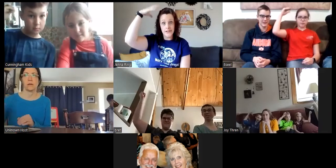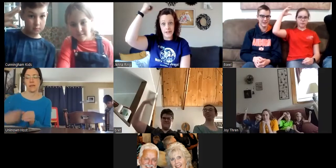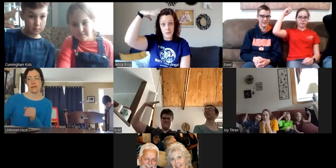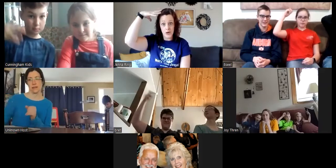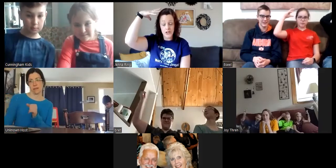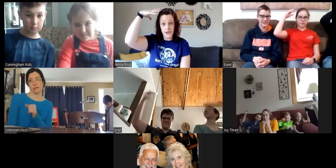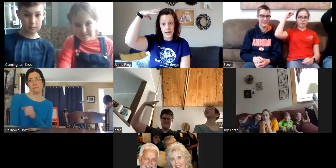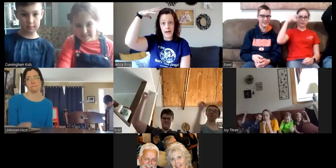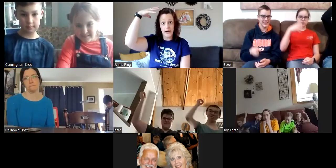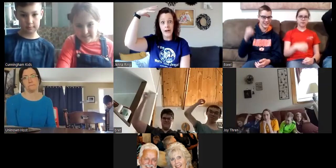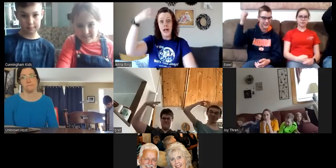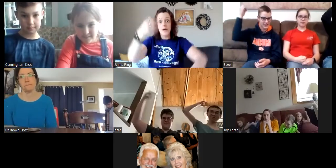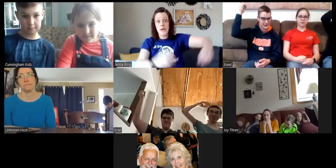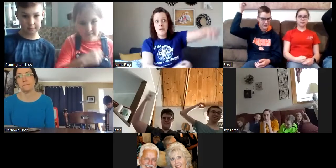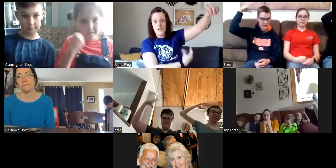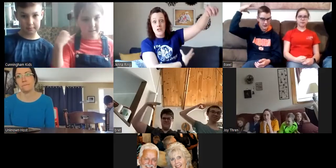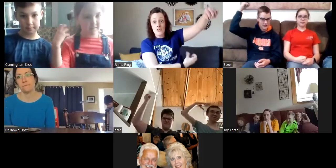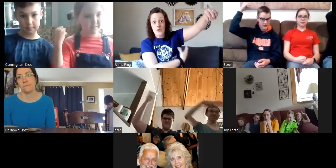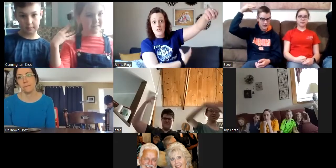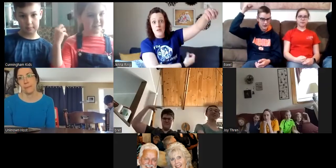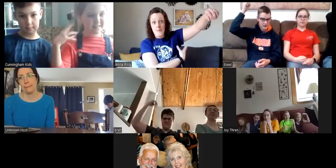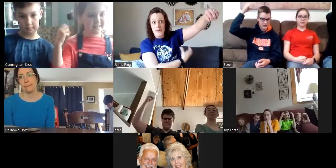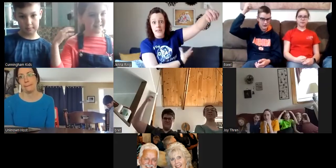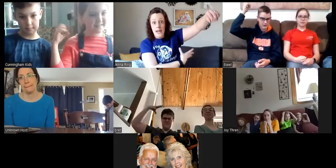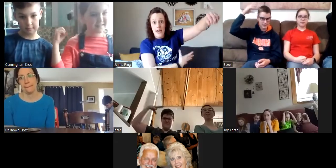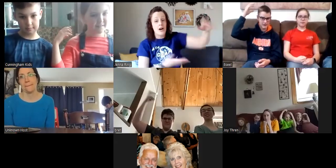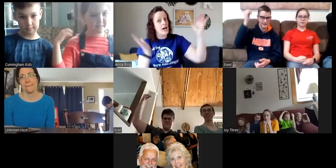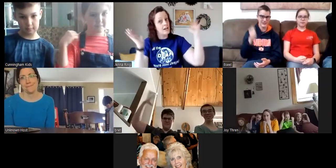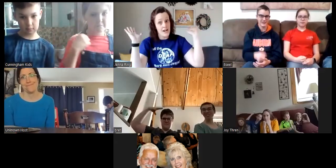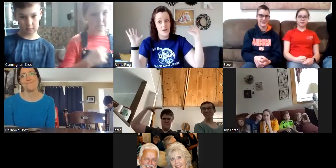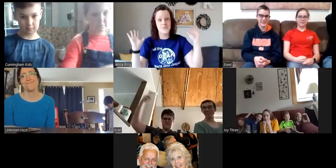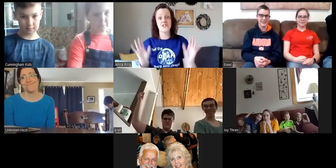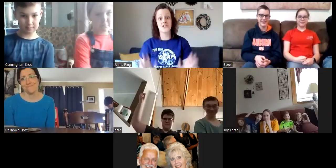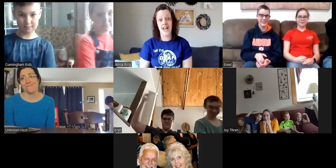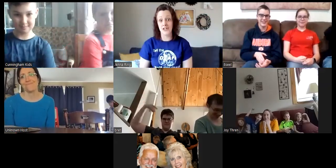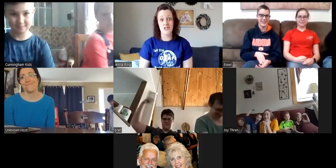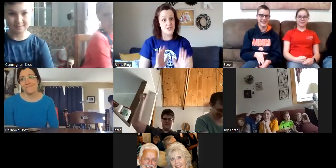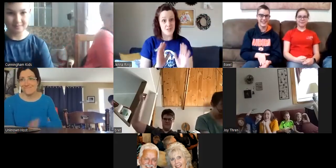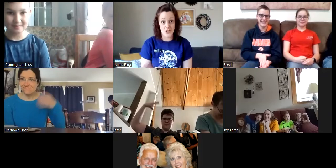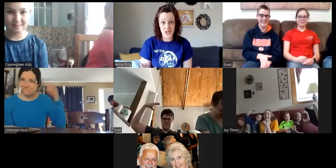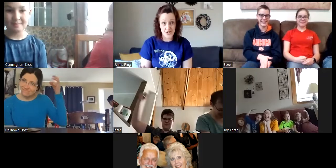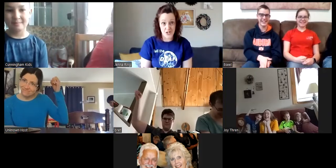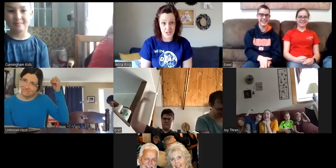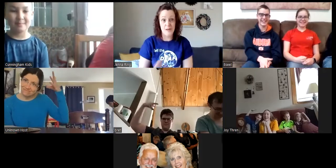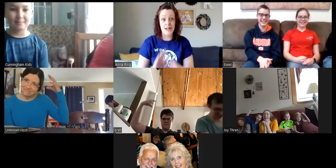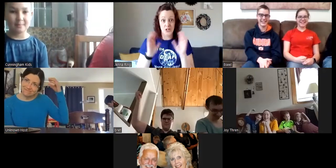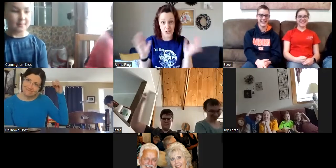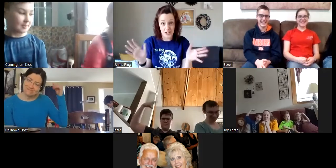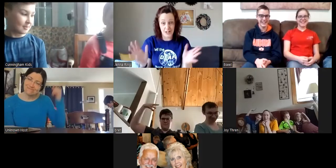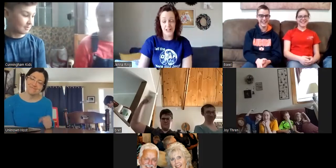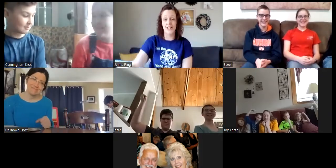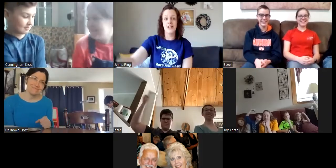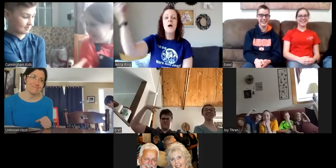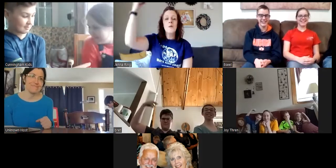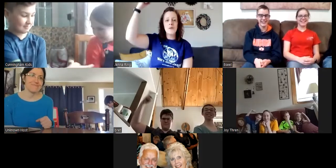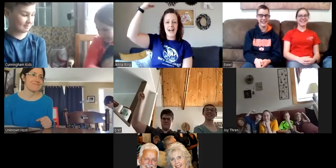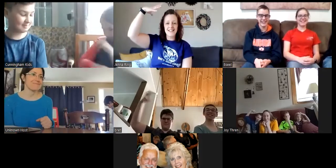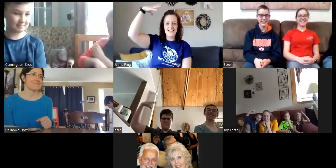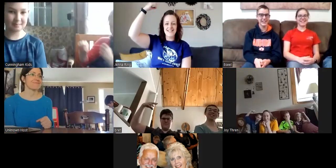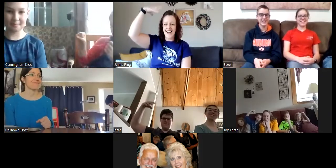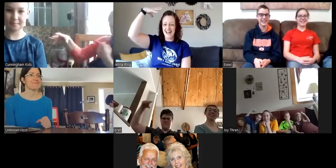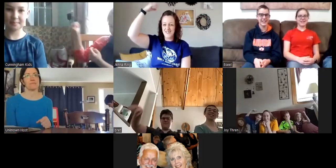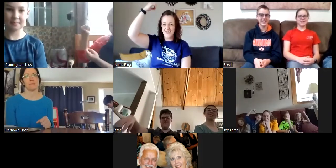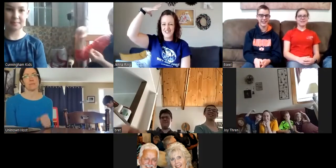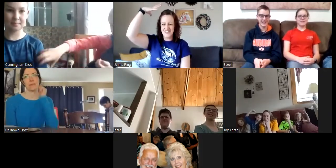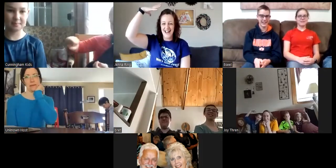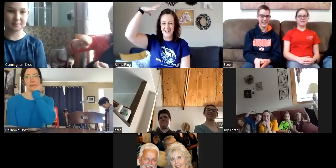head, because you need to wash your hair. Maybe you should throw some up in there. I don't know. I'm just saying, just some suggestions. Make sure you get clean. But that's